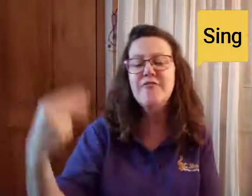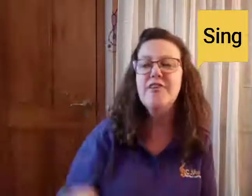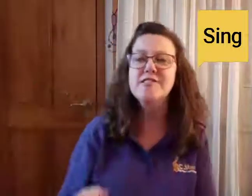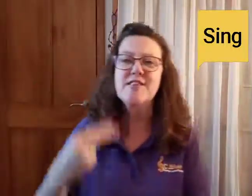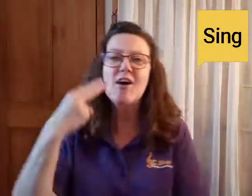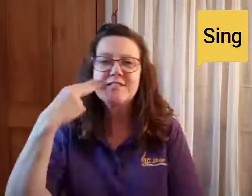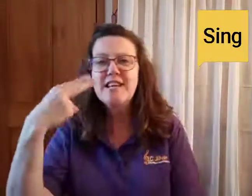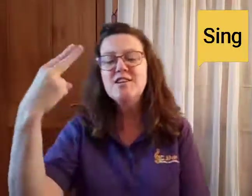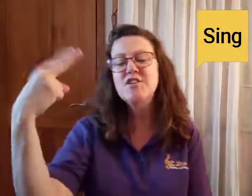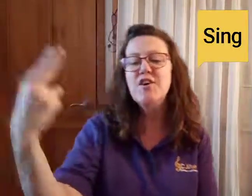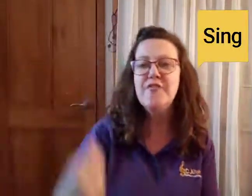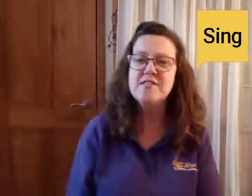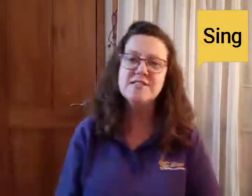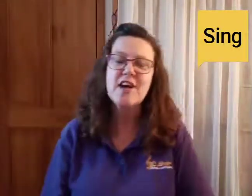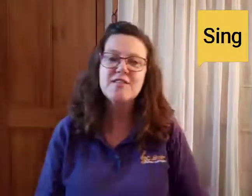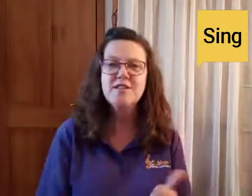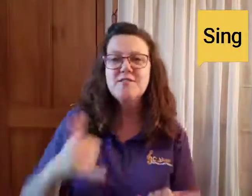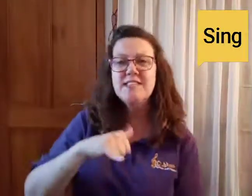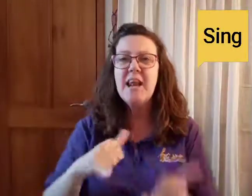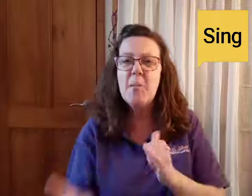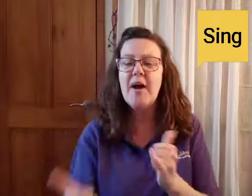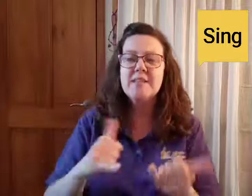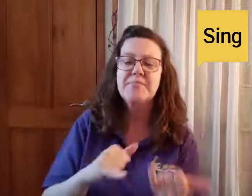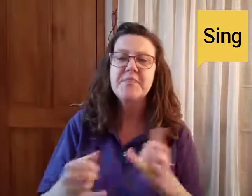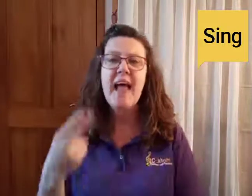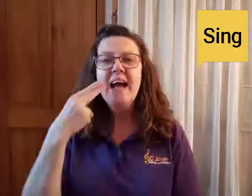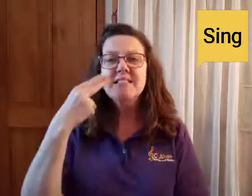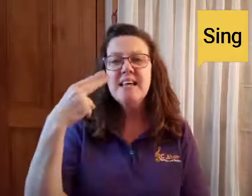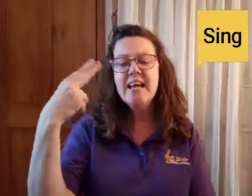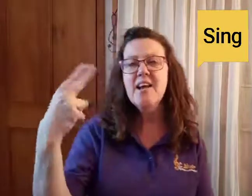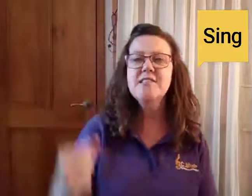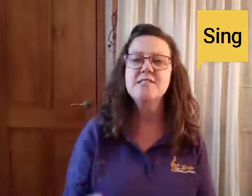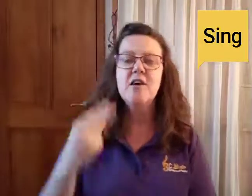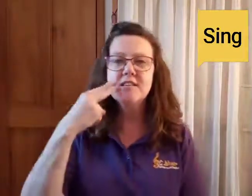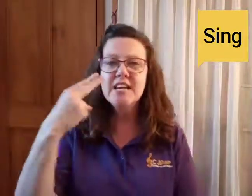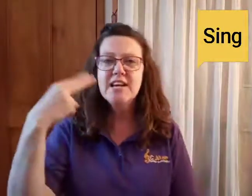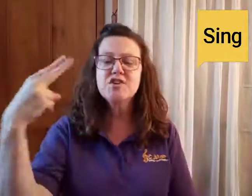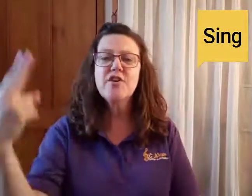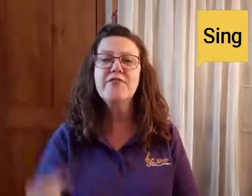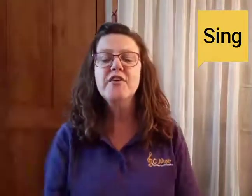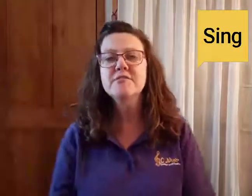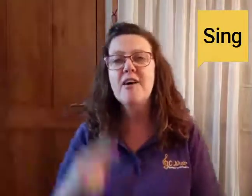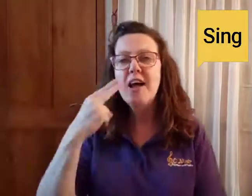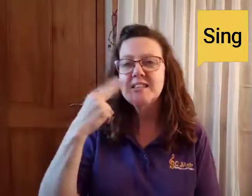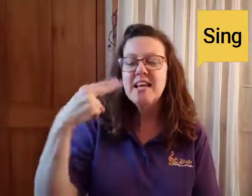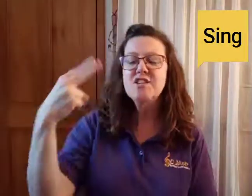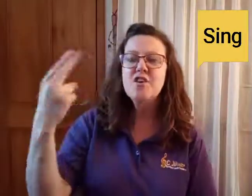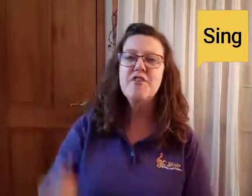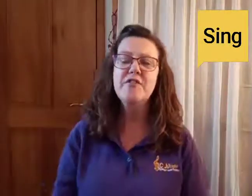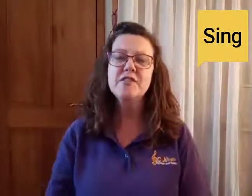joyful song, sing a joyful song to celebrate. Sing a song, sing a joyful song, sing a joyful